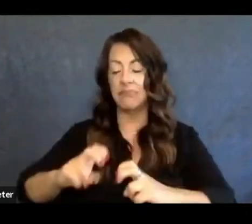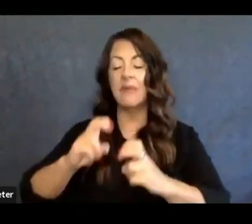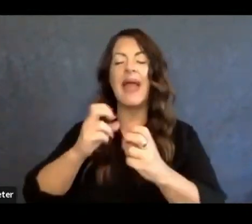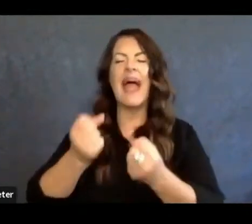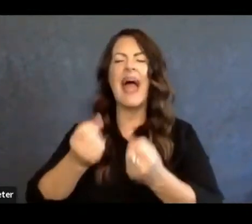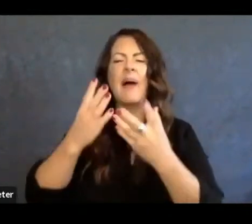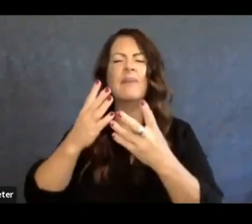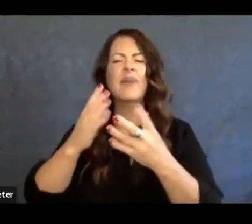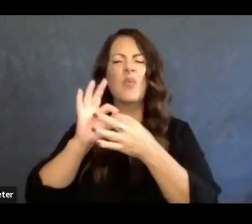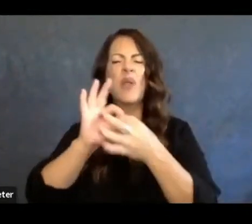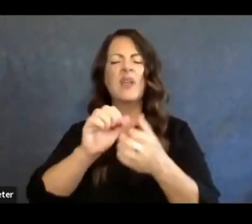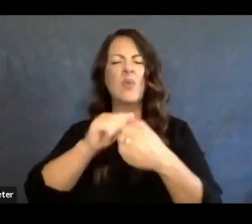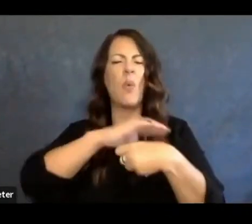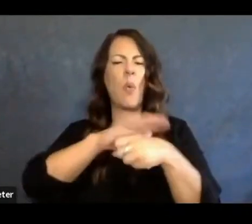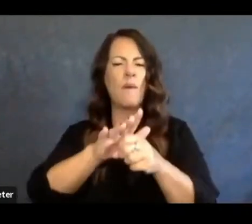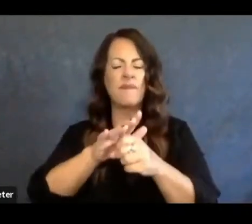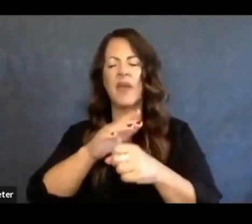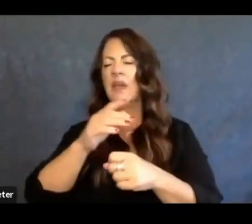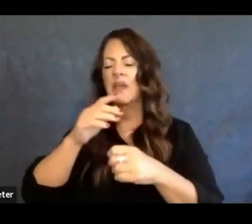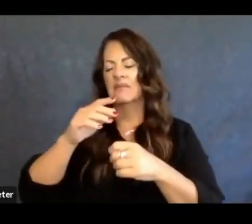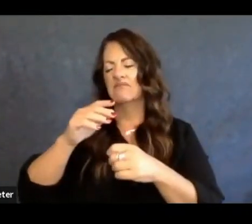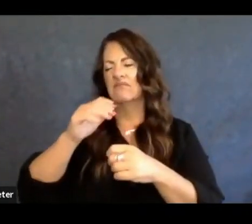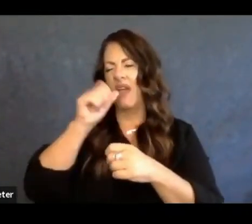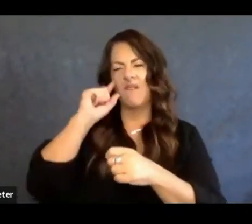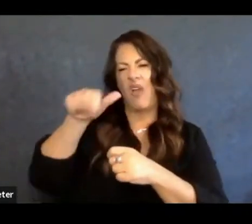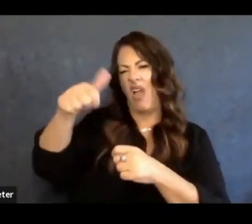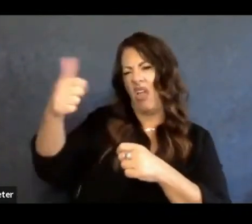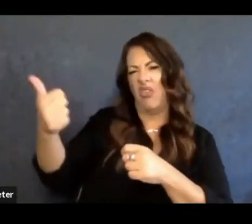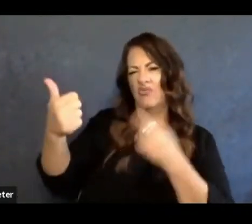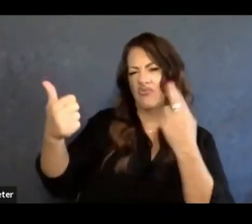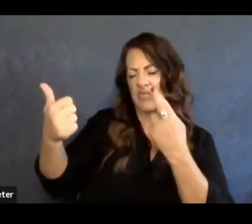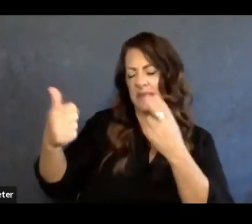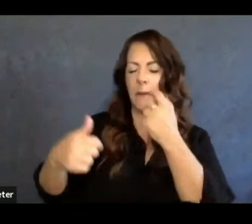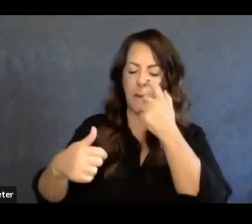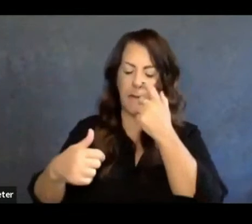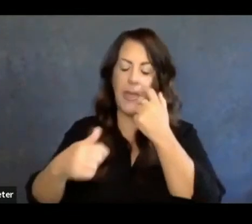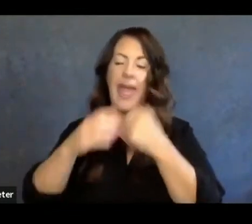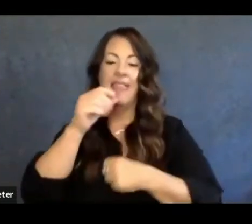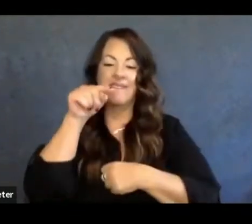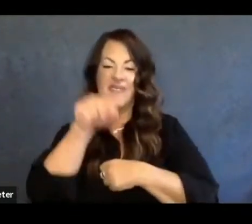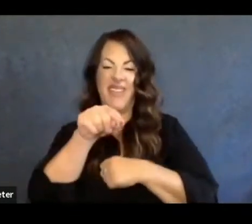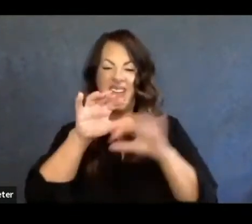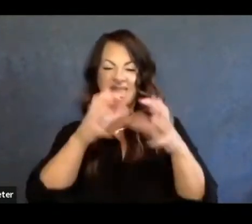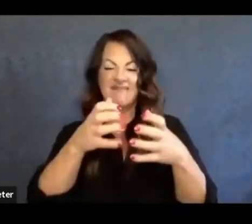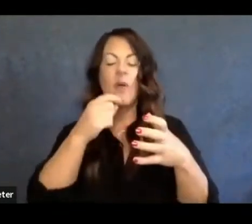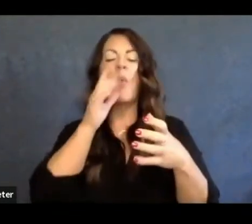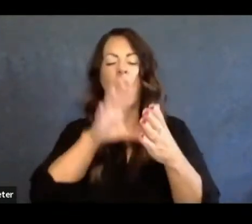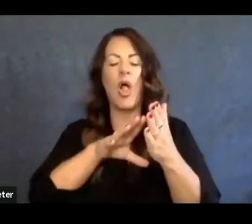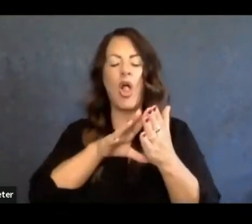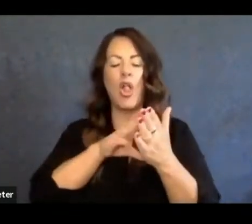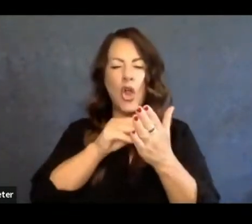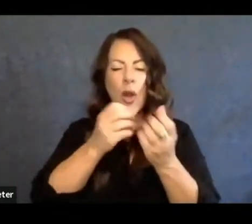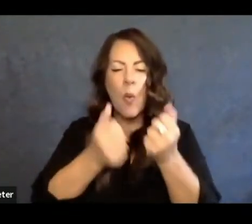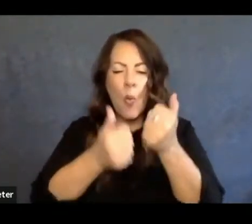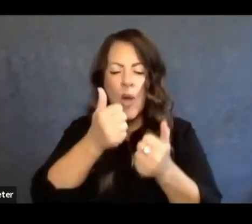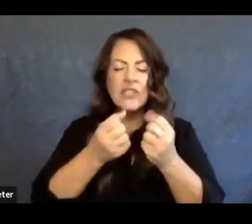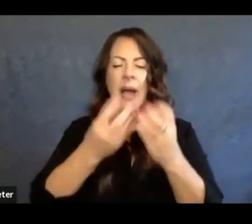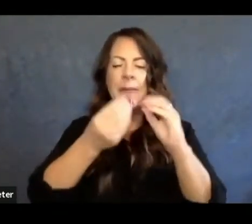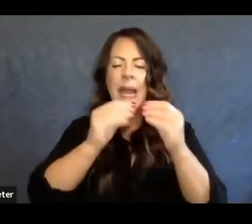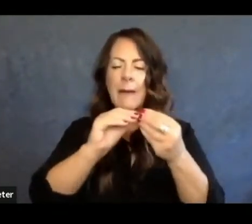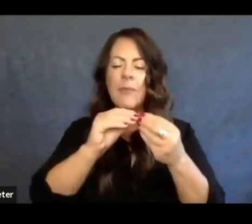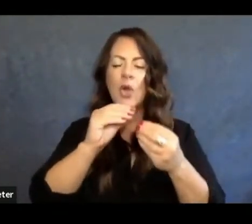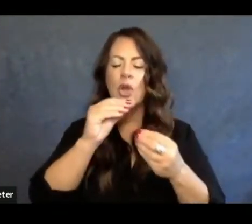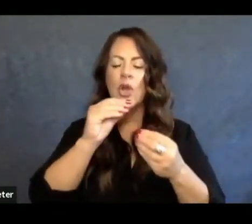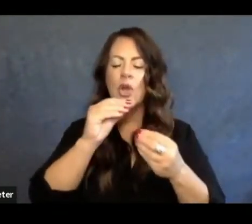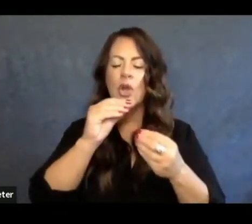and not something else. And then we'll be able to apply a positivity rate. And that's what I look forward to learning over the next 24 to 48